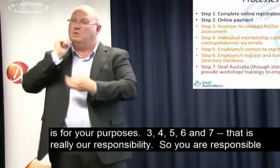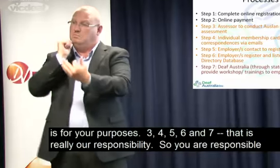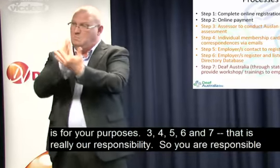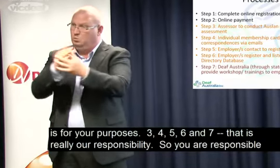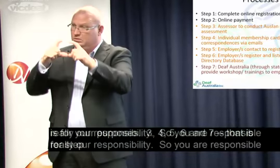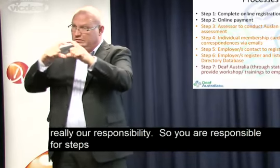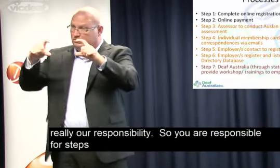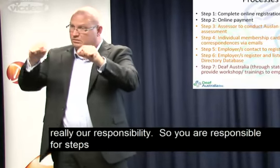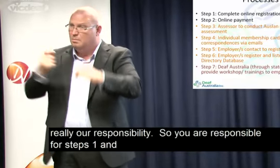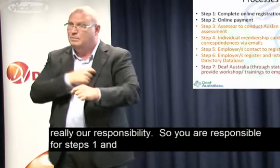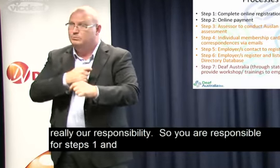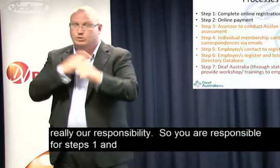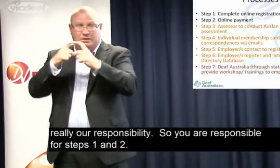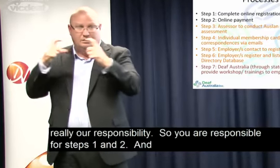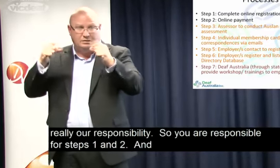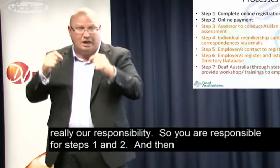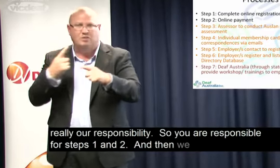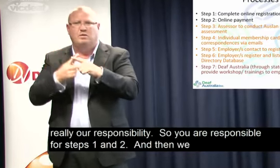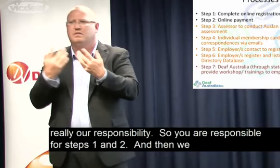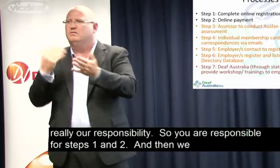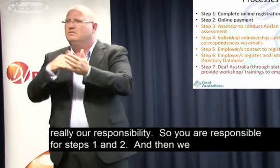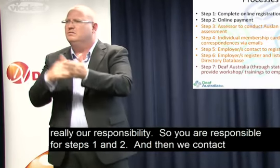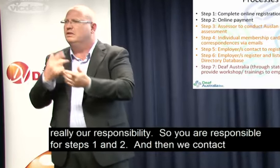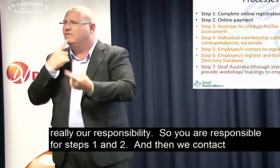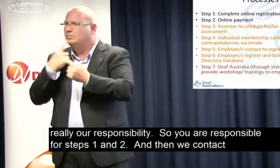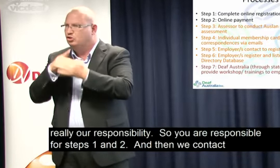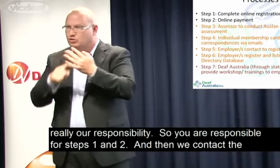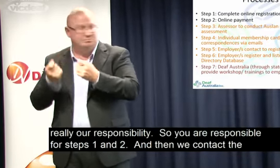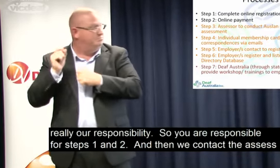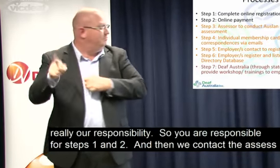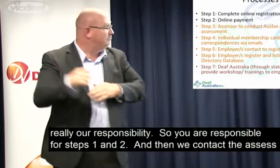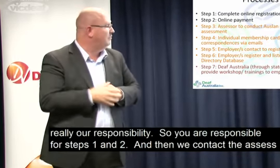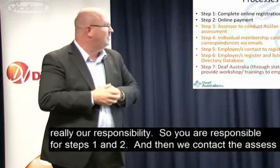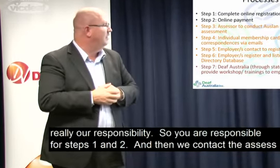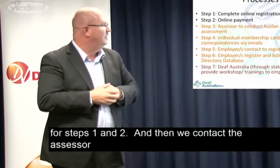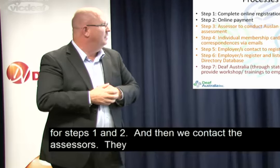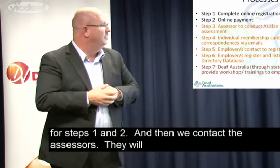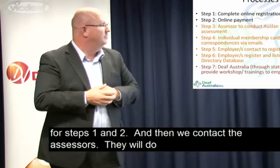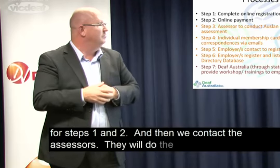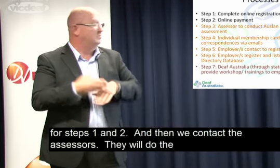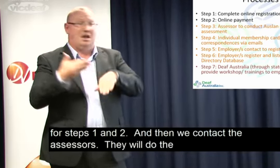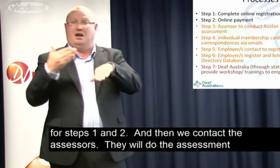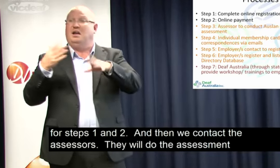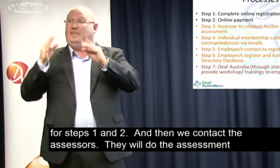And then we contact the assessors. They will then do the assessment, post you the membership with the various details once you've gone through that